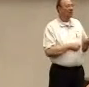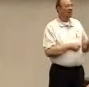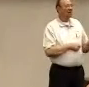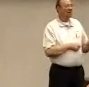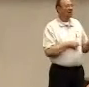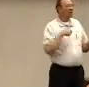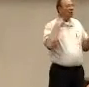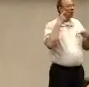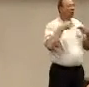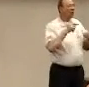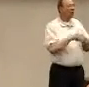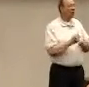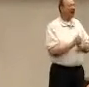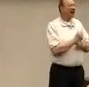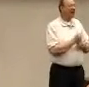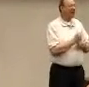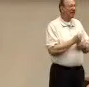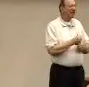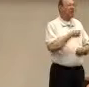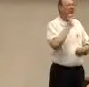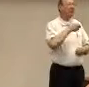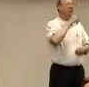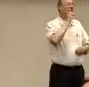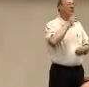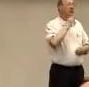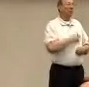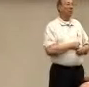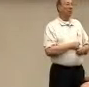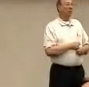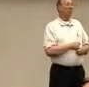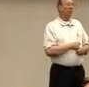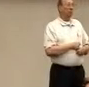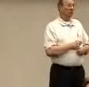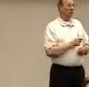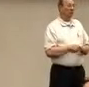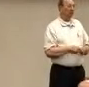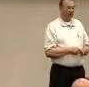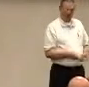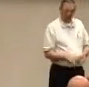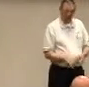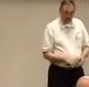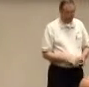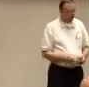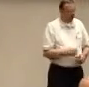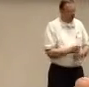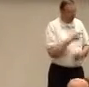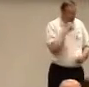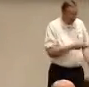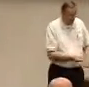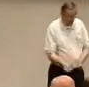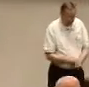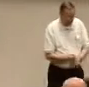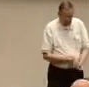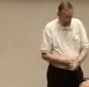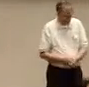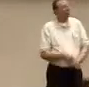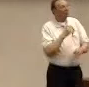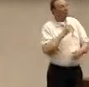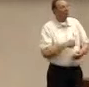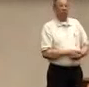Starbucks, and they're just going crazy on caffeine because you just do anything you can to get them to sit still. Here, Riley, have a latte.